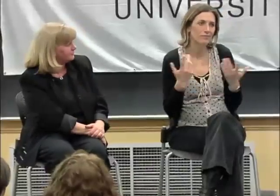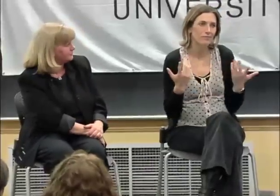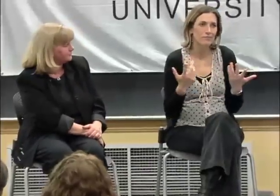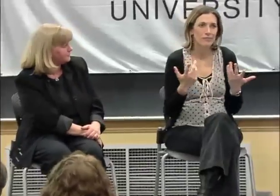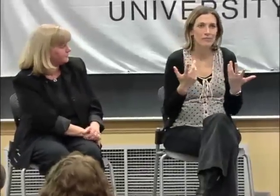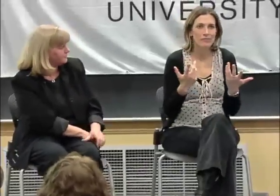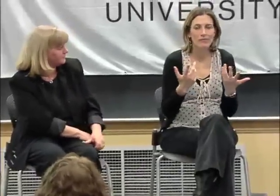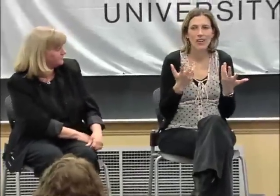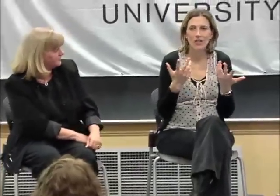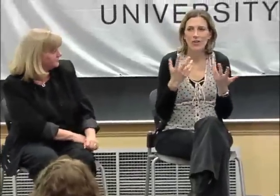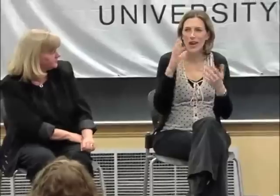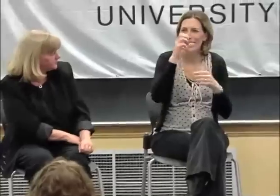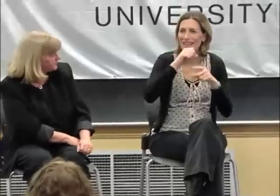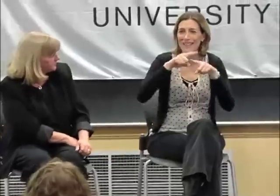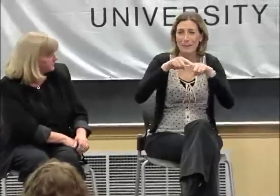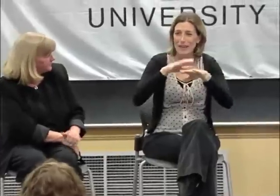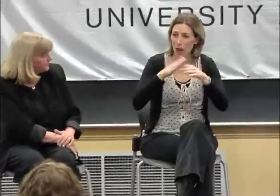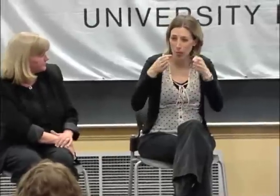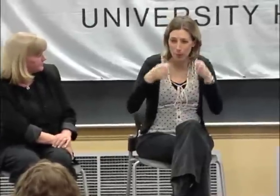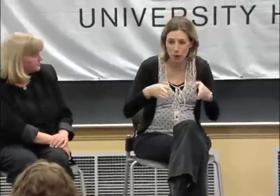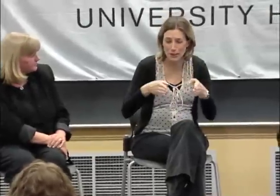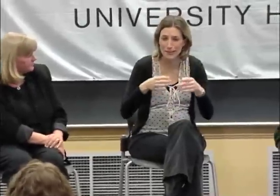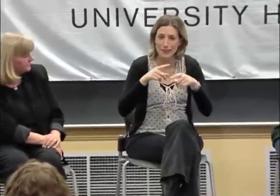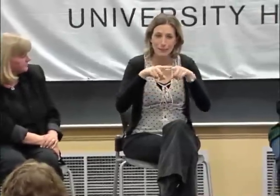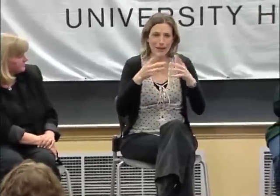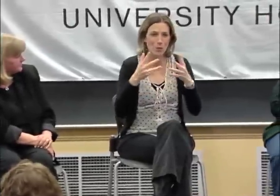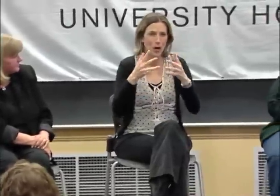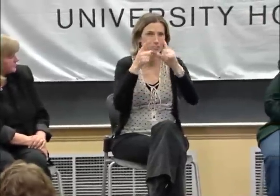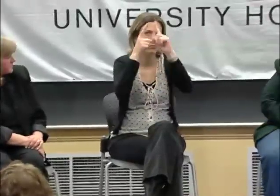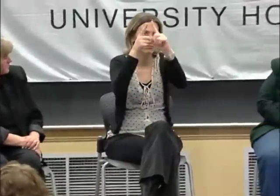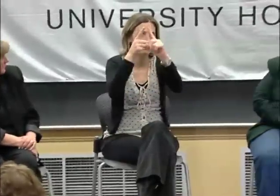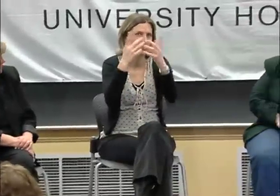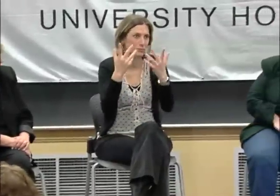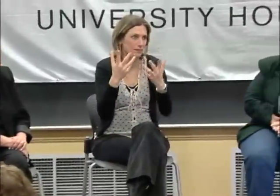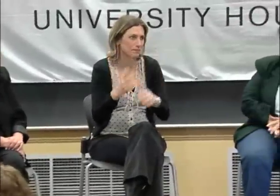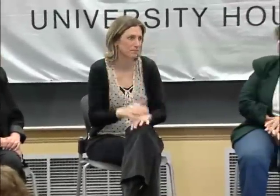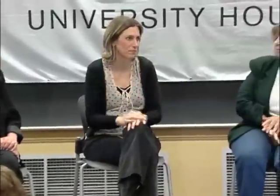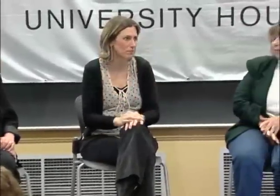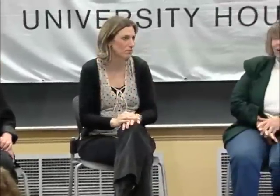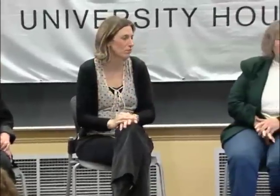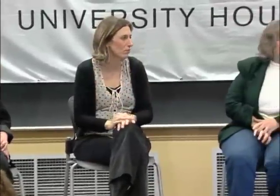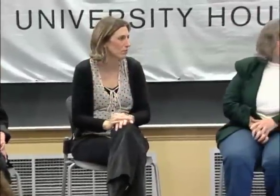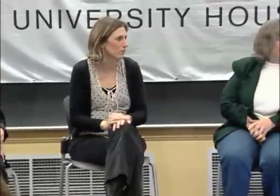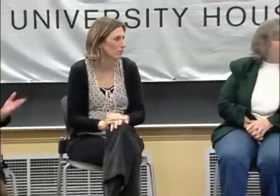okay. So I guess it depends on the person. It depends on what the goal is.